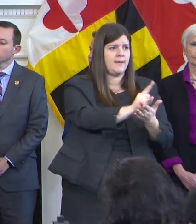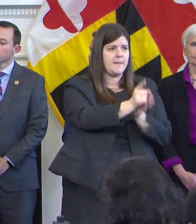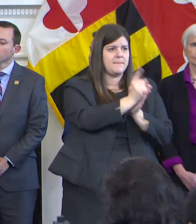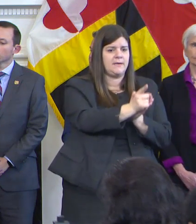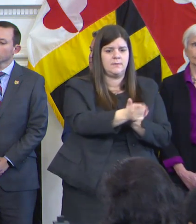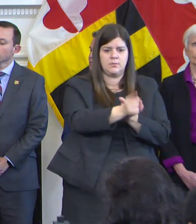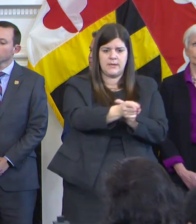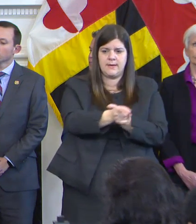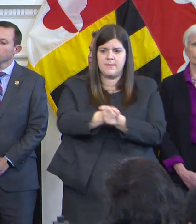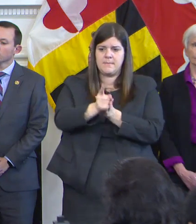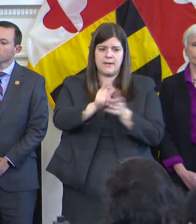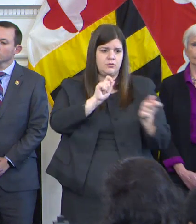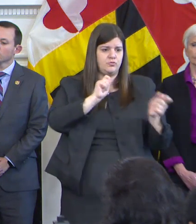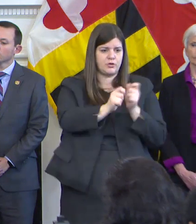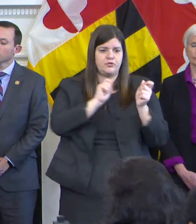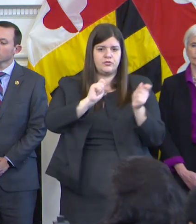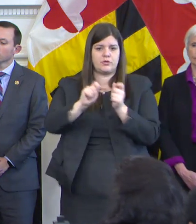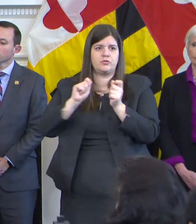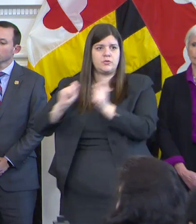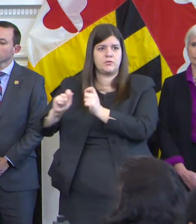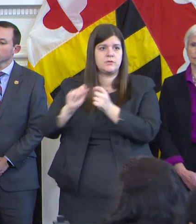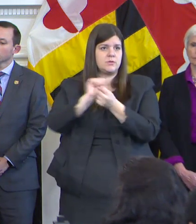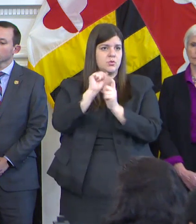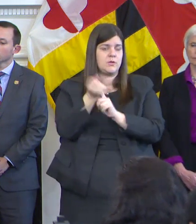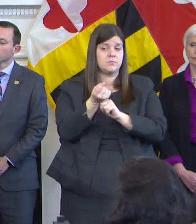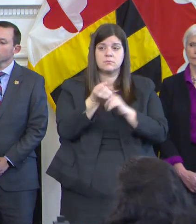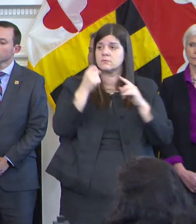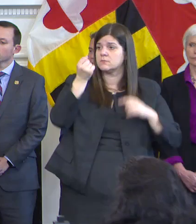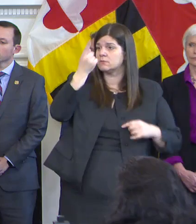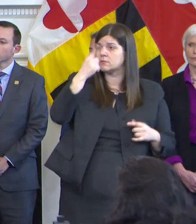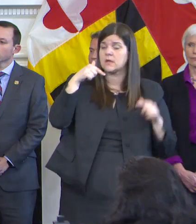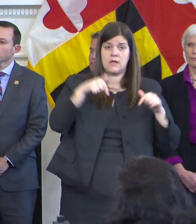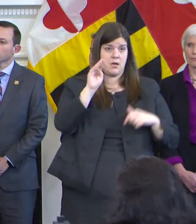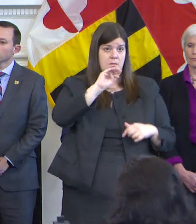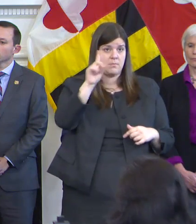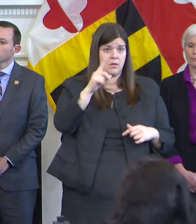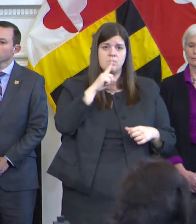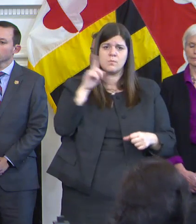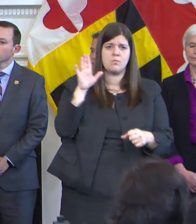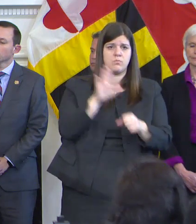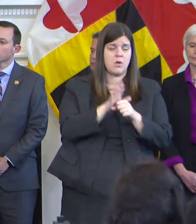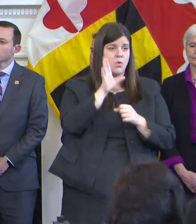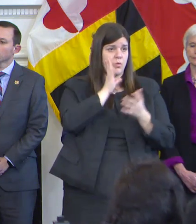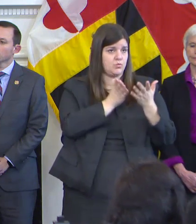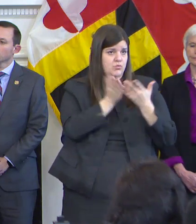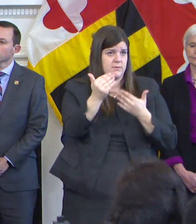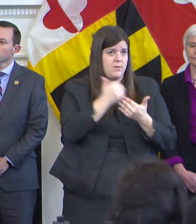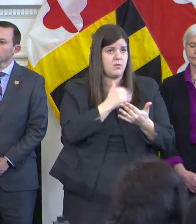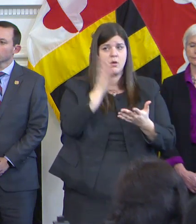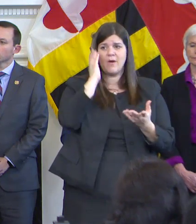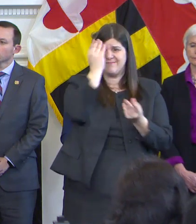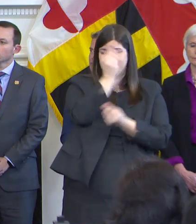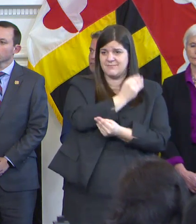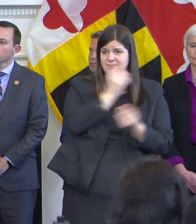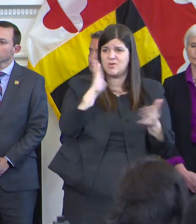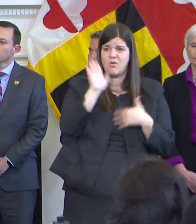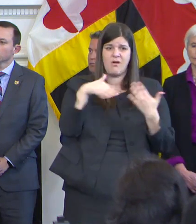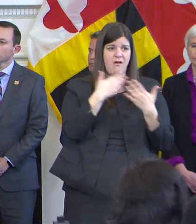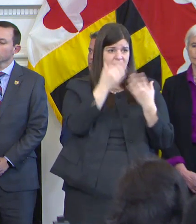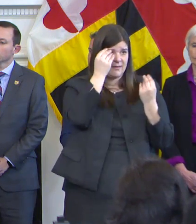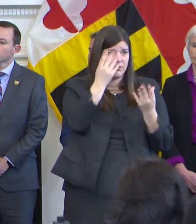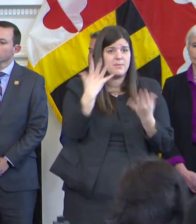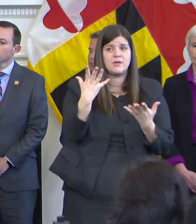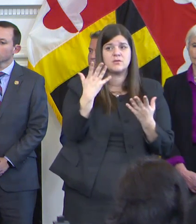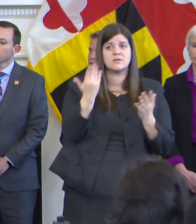we are committed to being transparent, to providing the facts, to try to keep our Maryland citizens